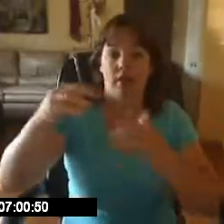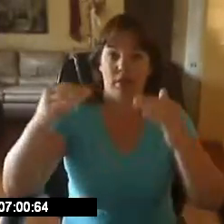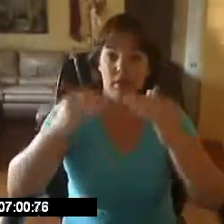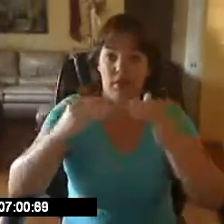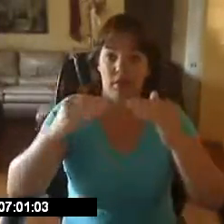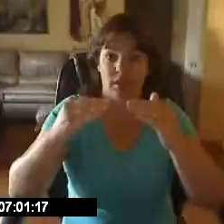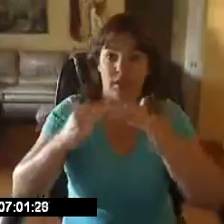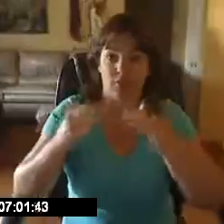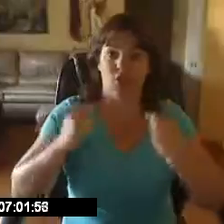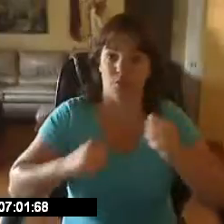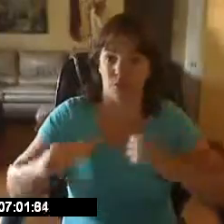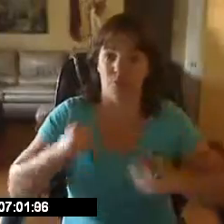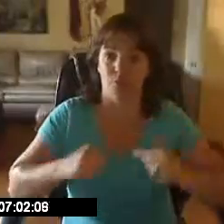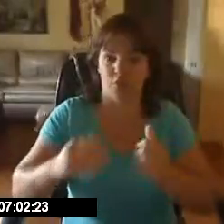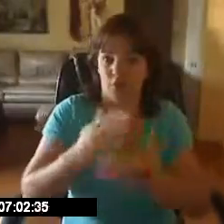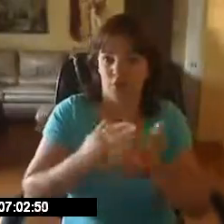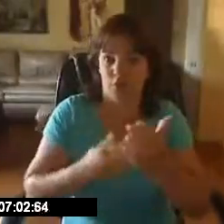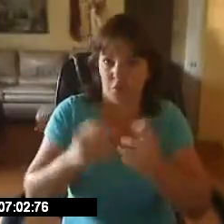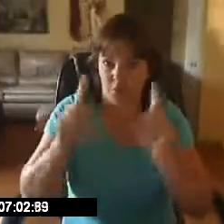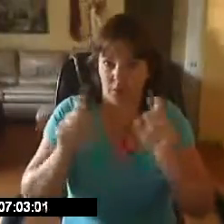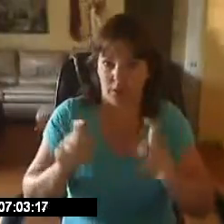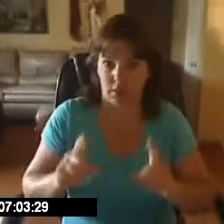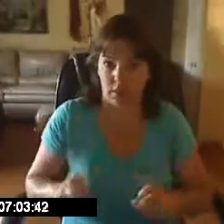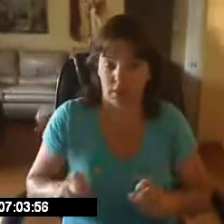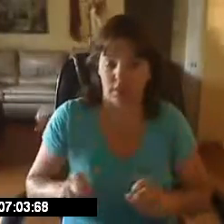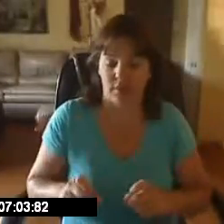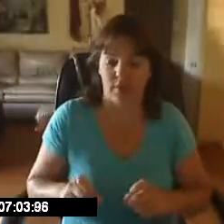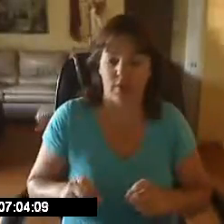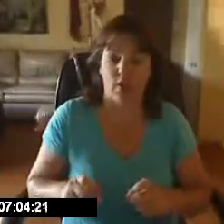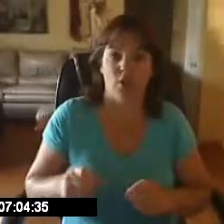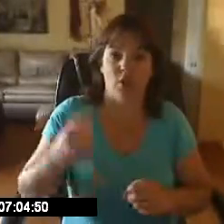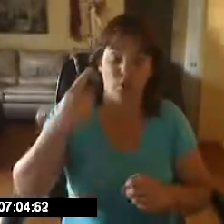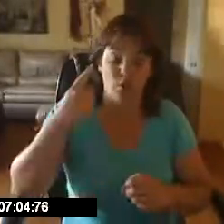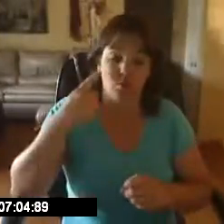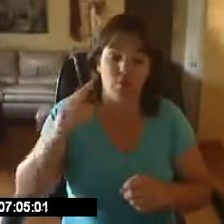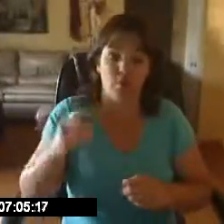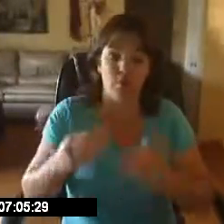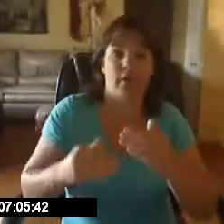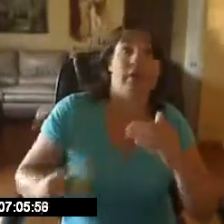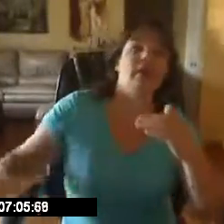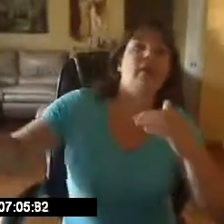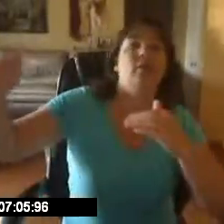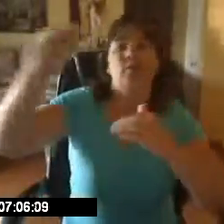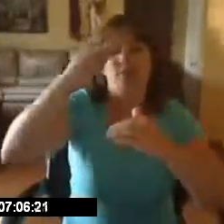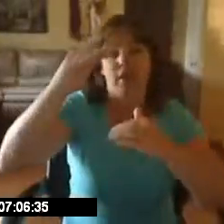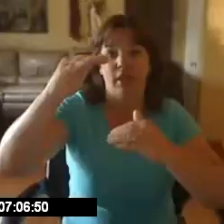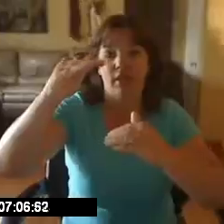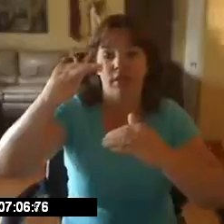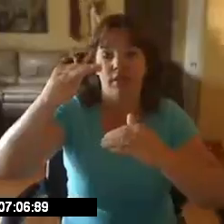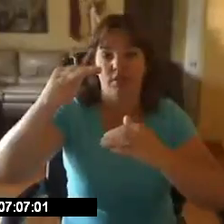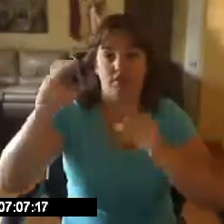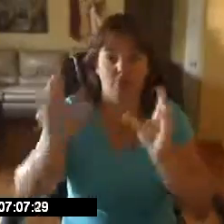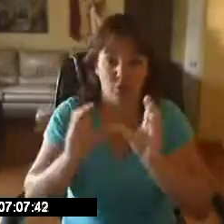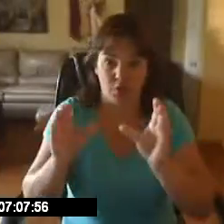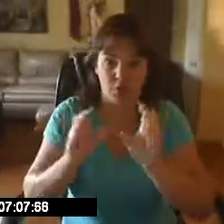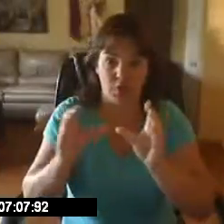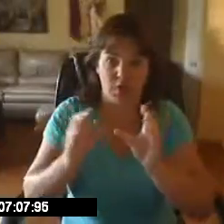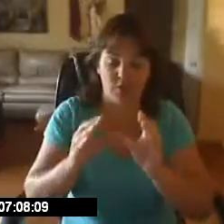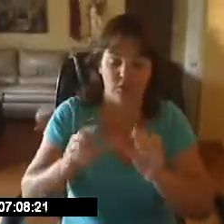an NIC Advanced certified member, you will have, again, passed the written test. You will have scored